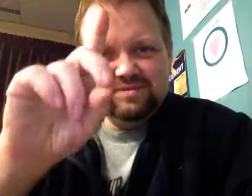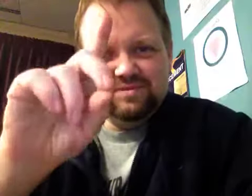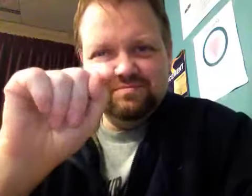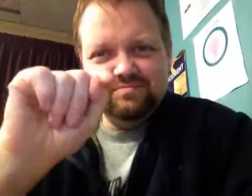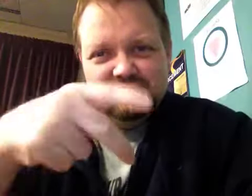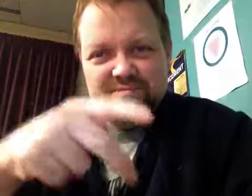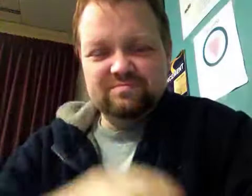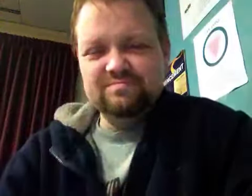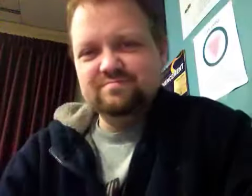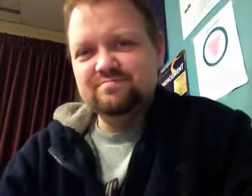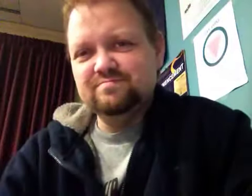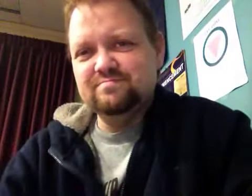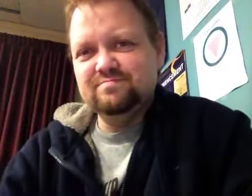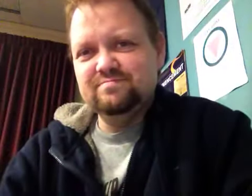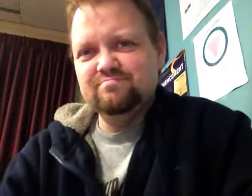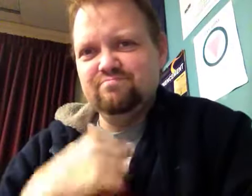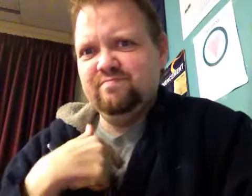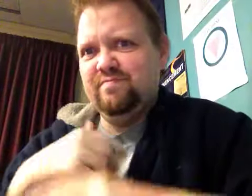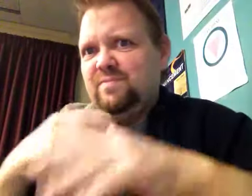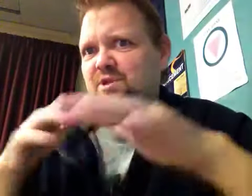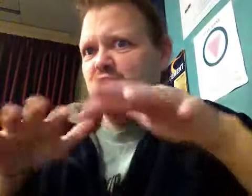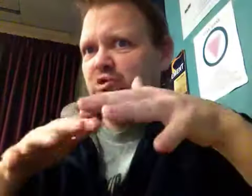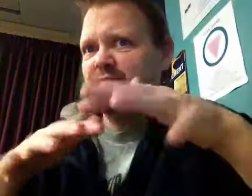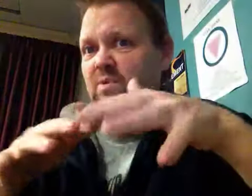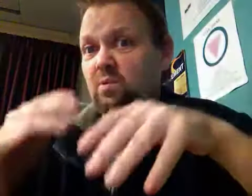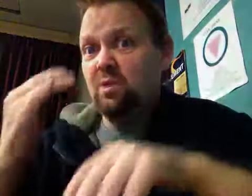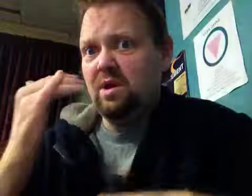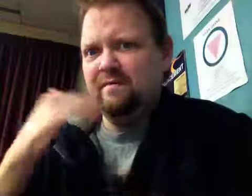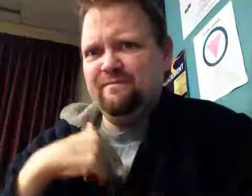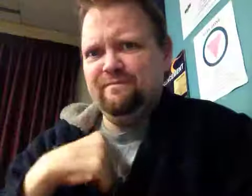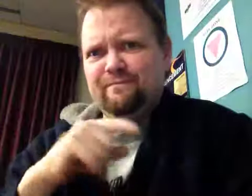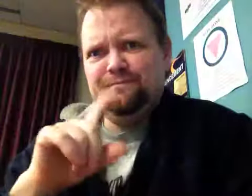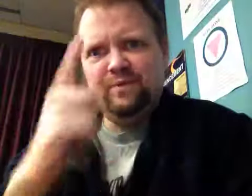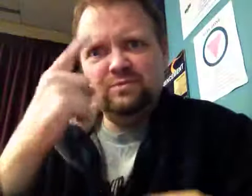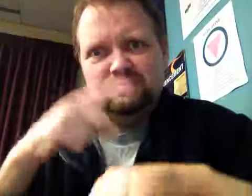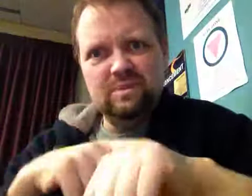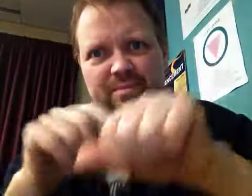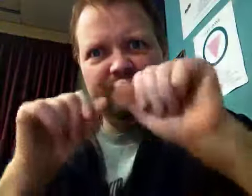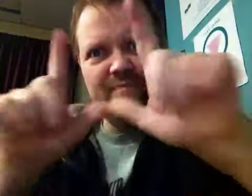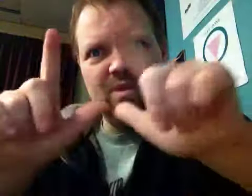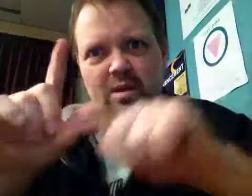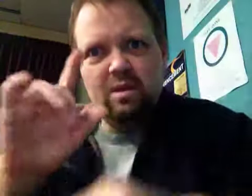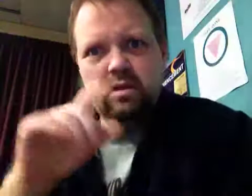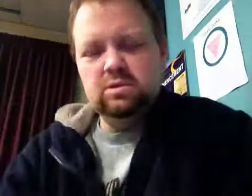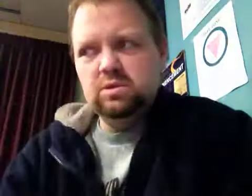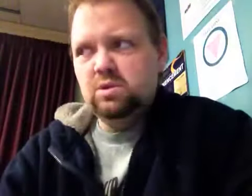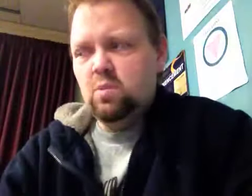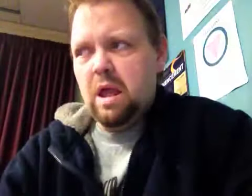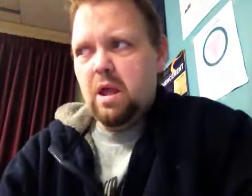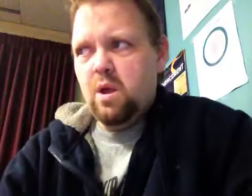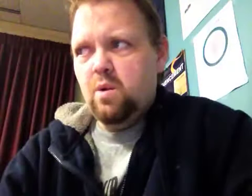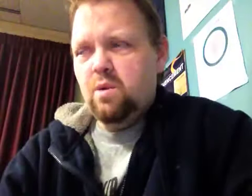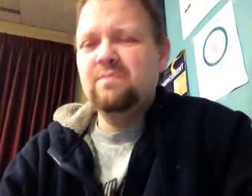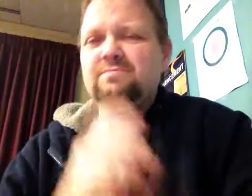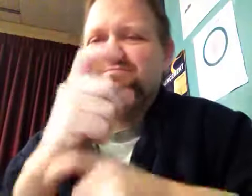These days, not only does everyone seem to have an opinion, a reason to take offense to just about anything, but they also have social media where they can go